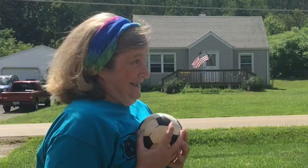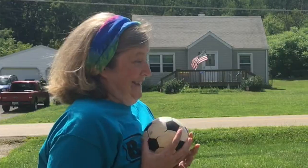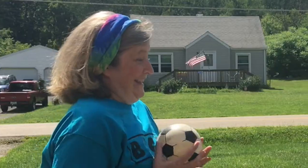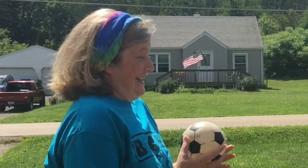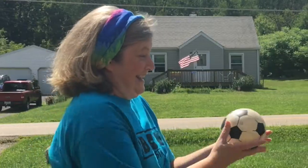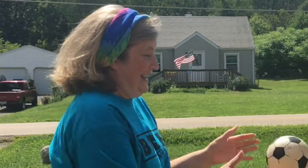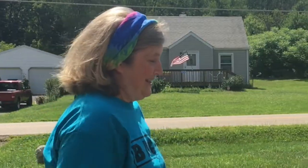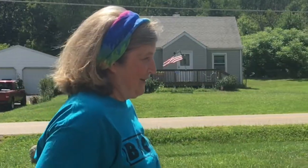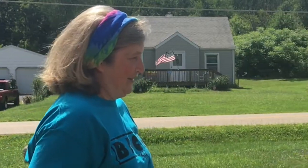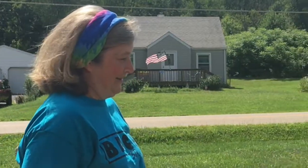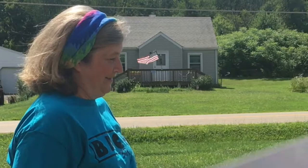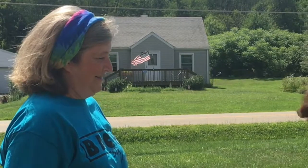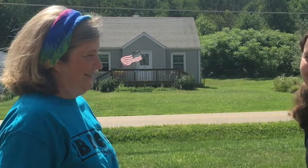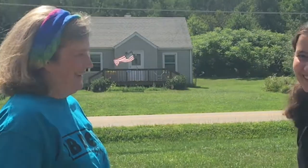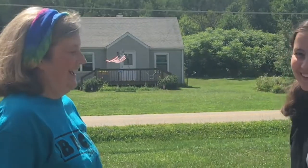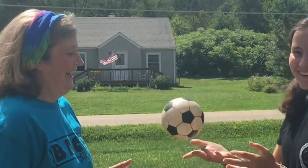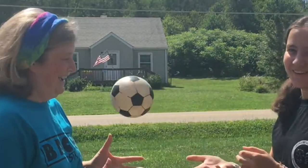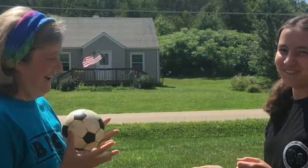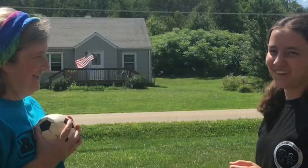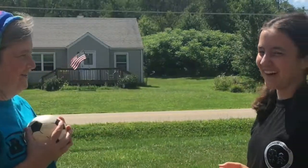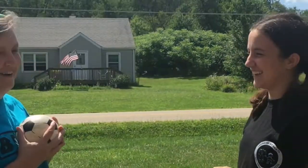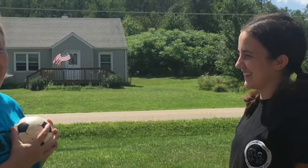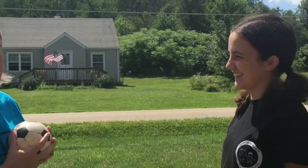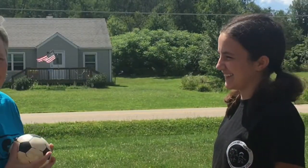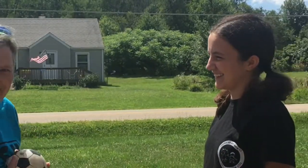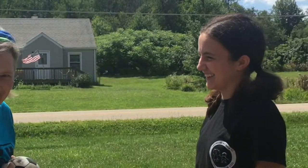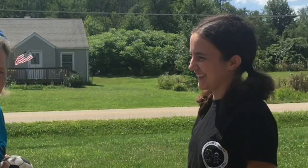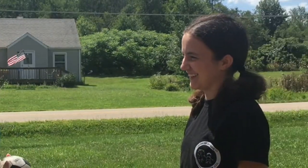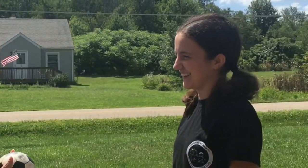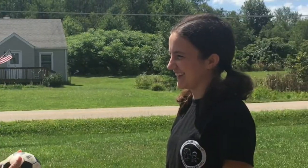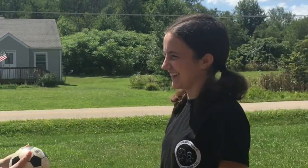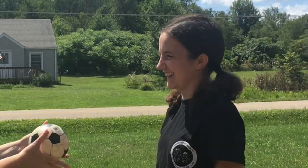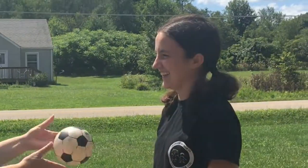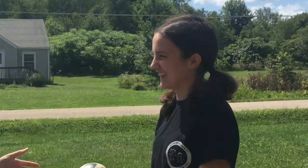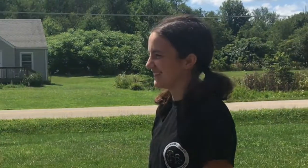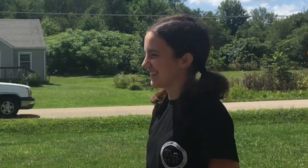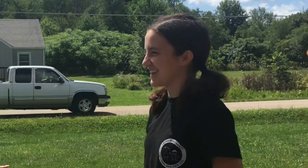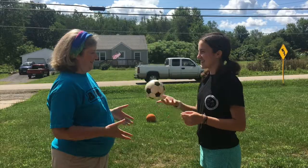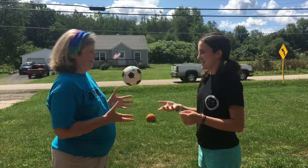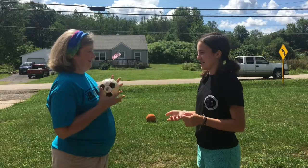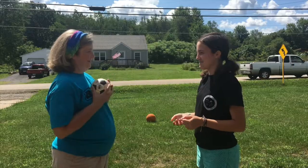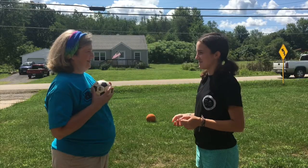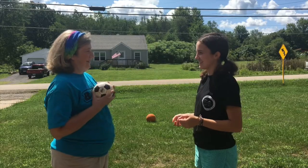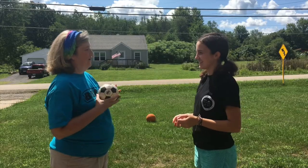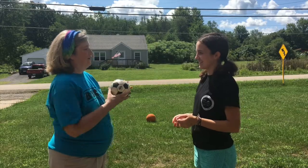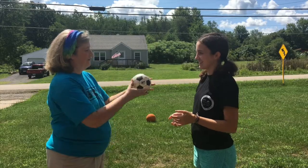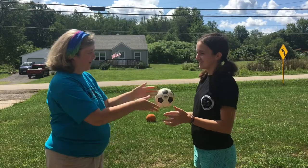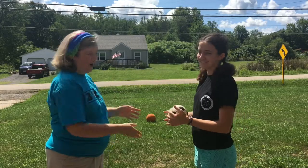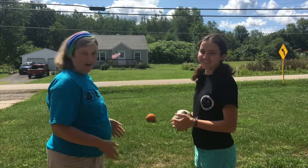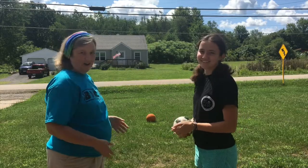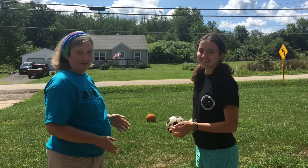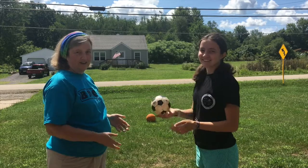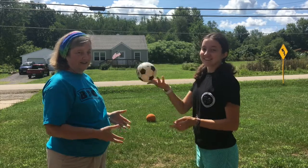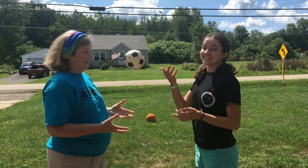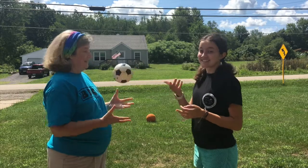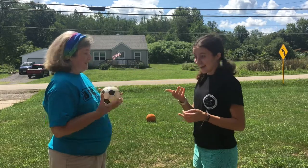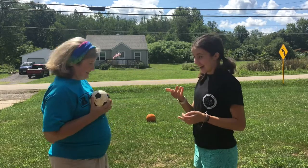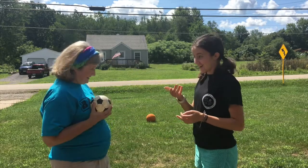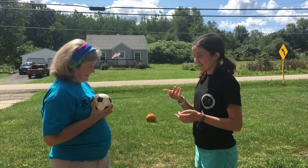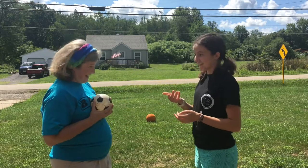Suppose either one of them falls